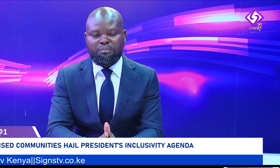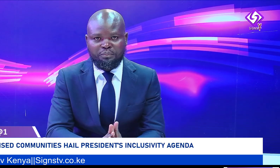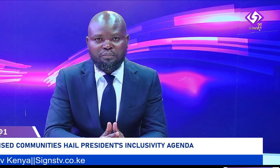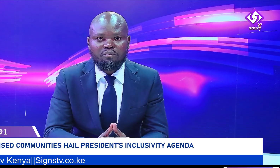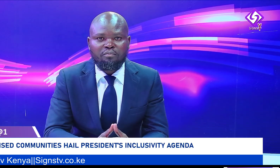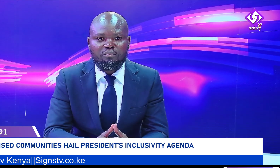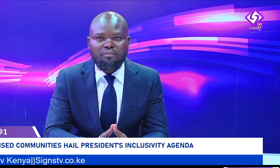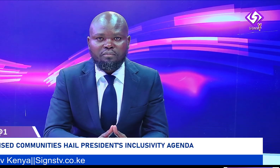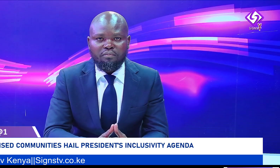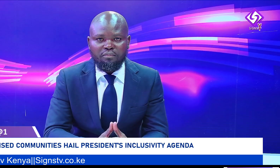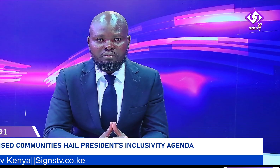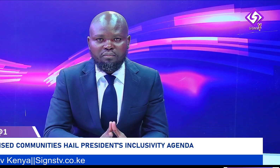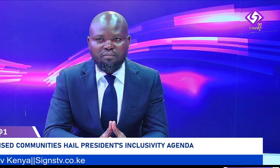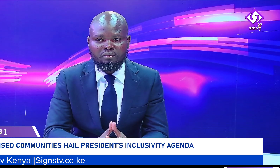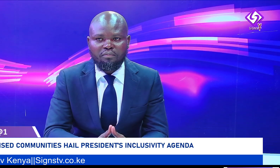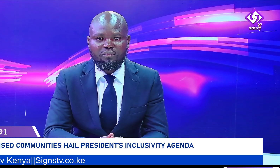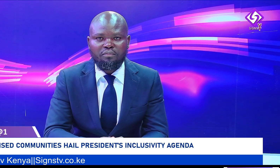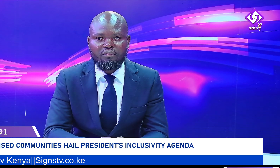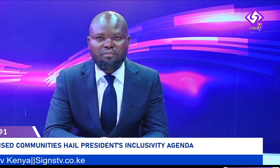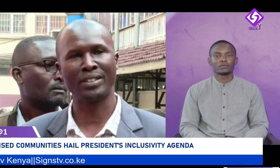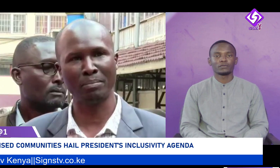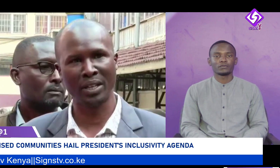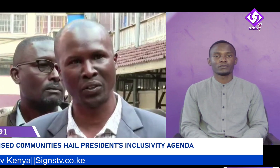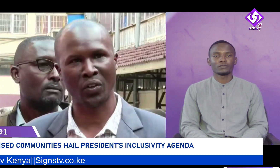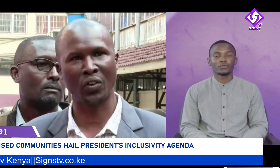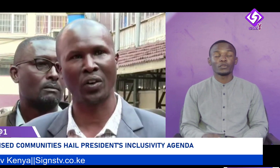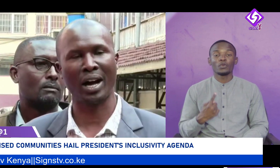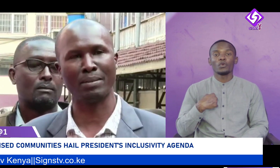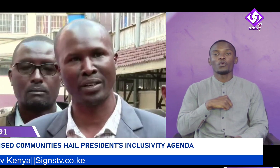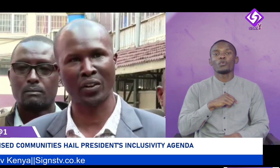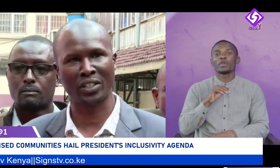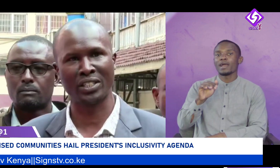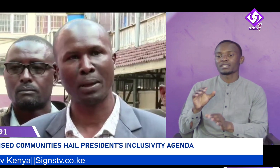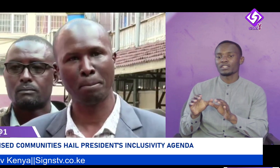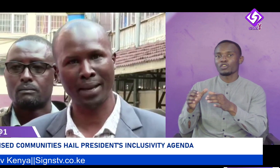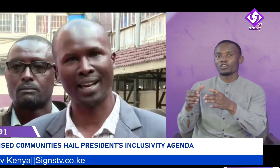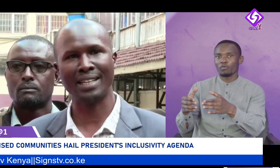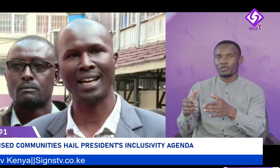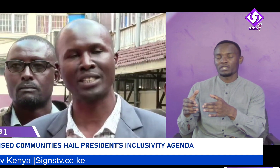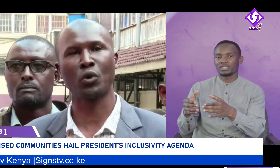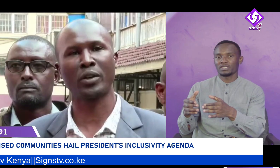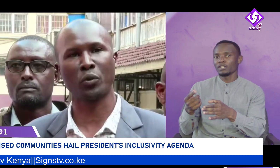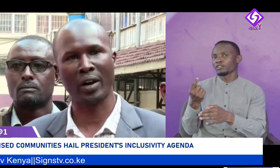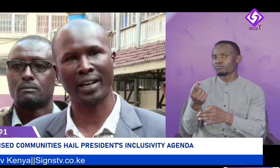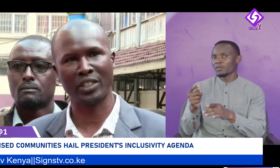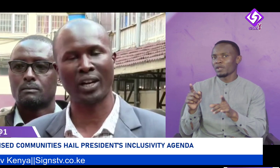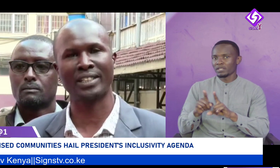ensuring equitable development. Jamii ndogo minorities pia nazi tuwe tunawakilishwa